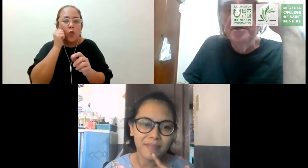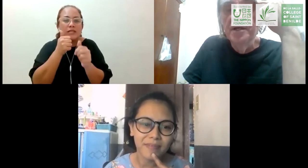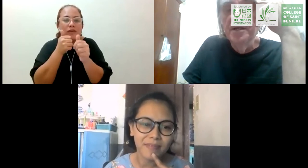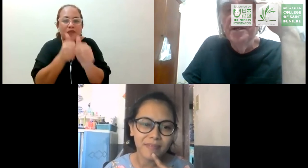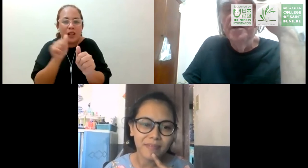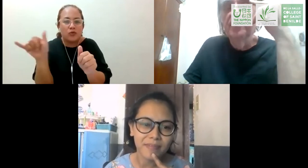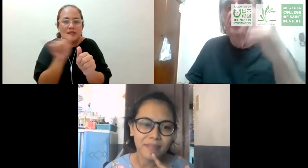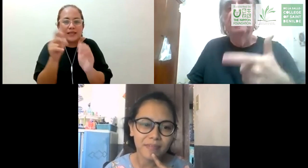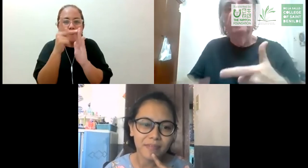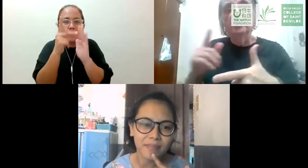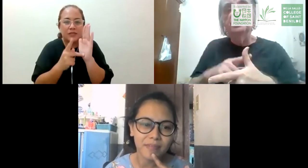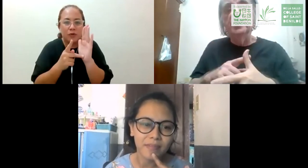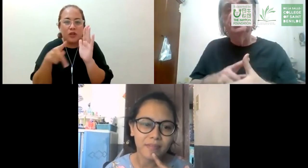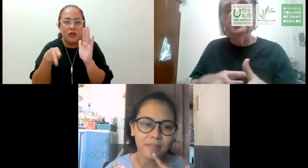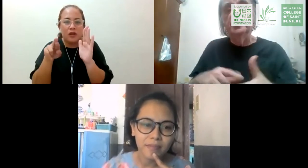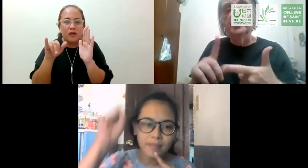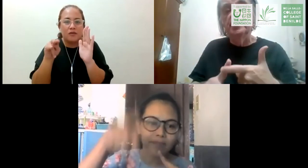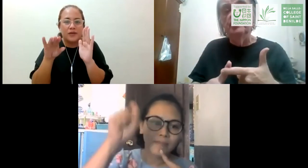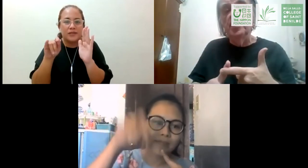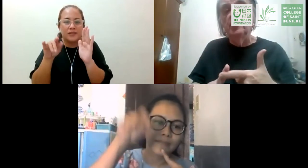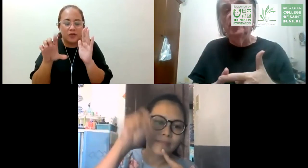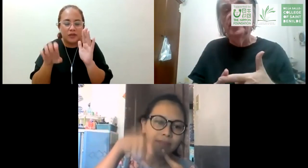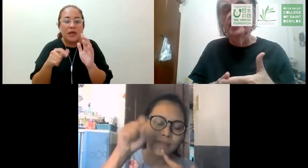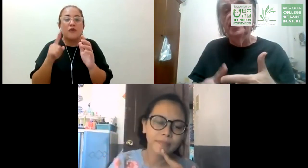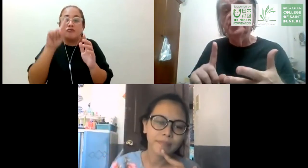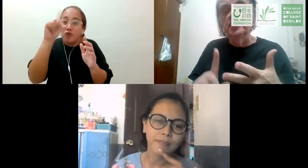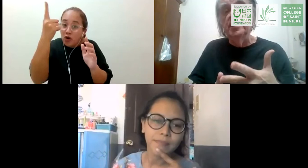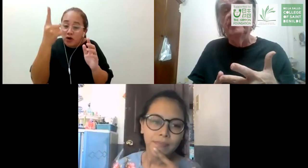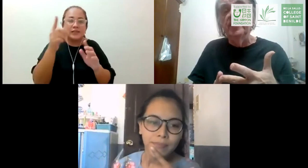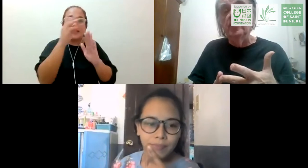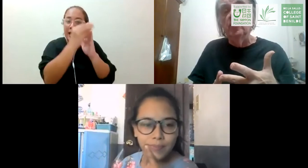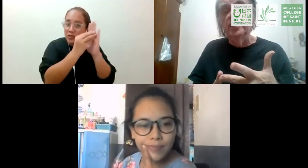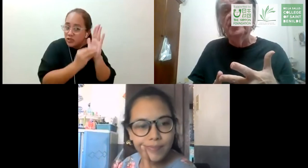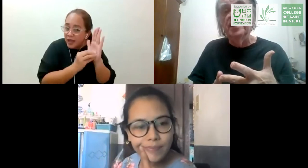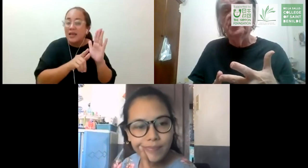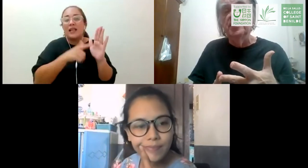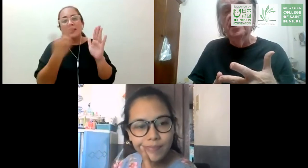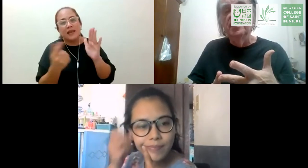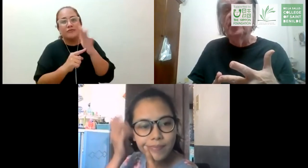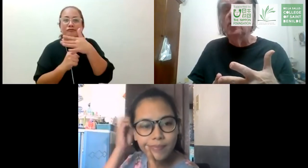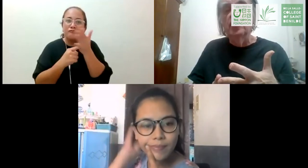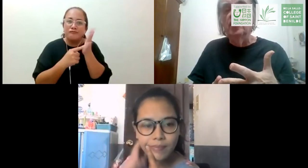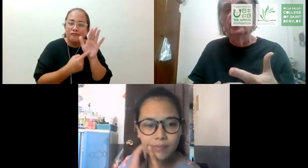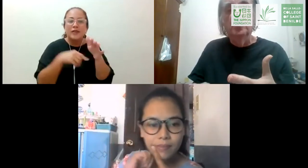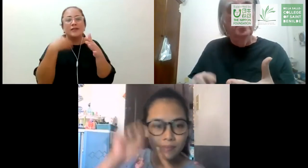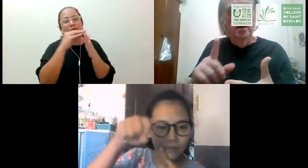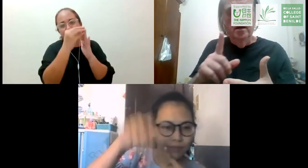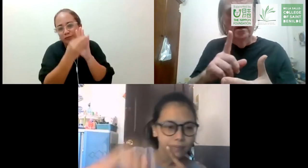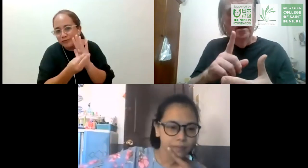principles. First hand shape, then palm orientation, then finger orientation. Don't